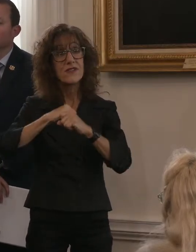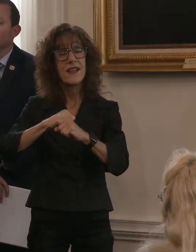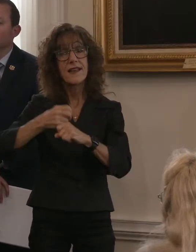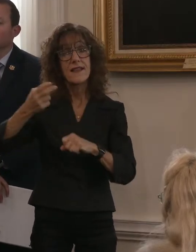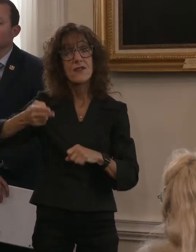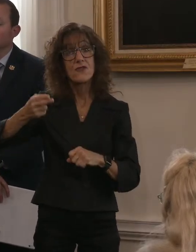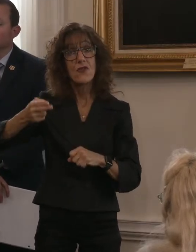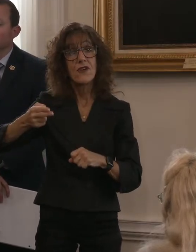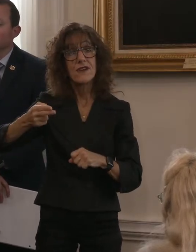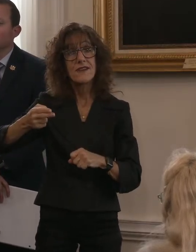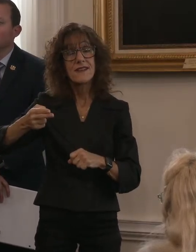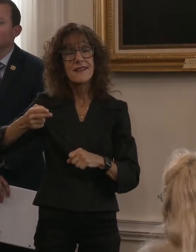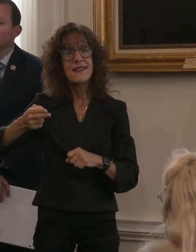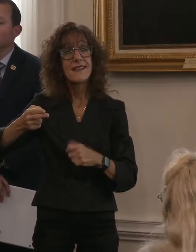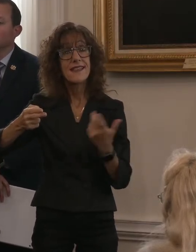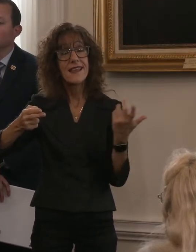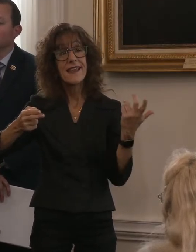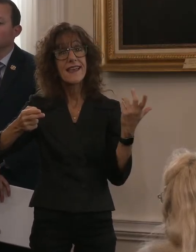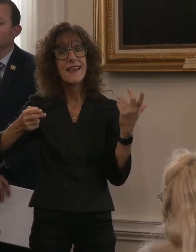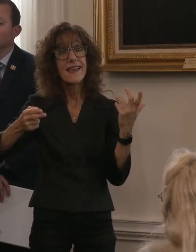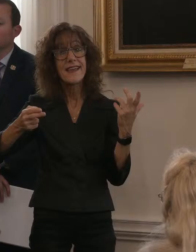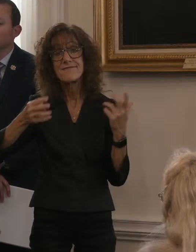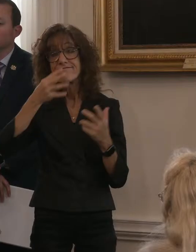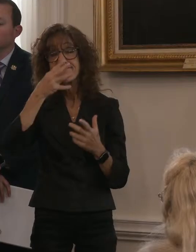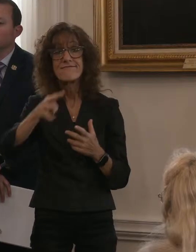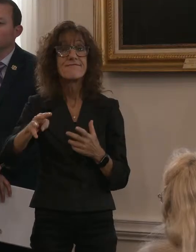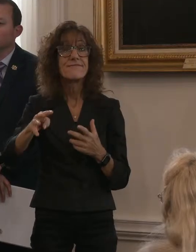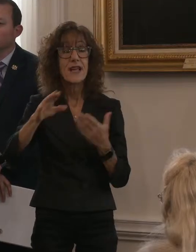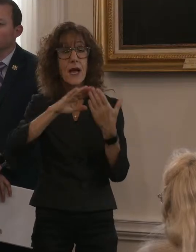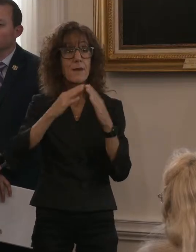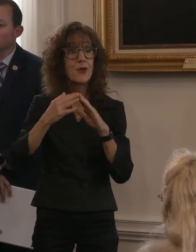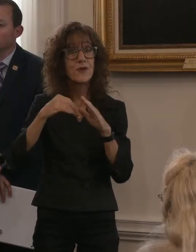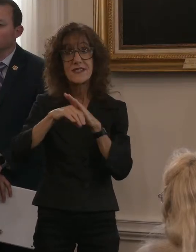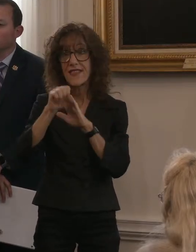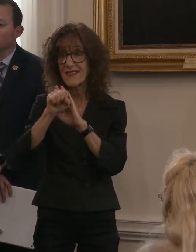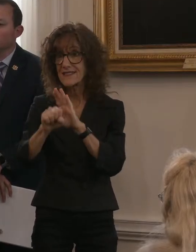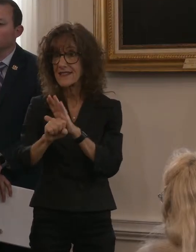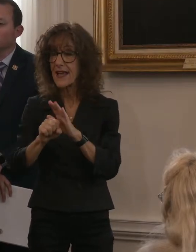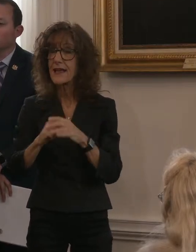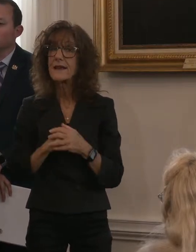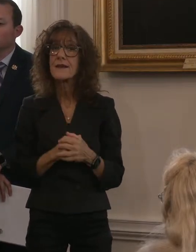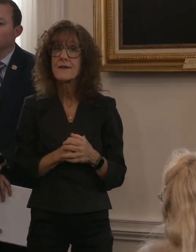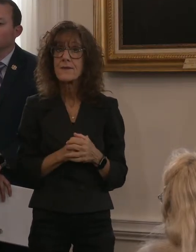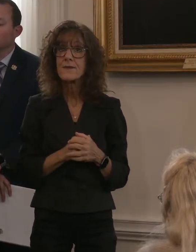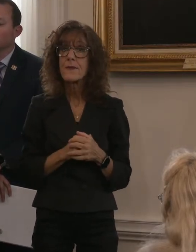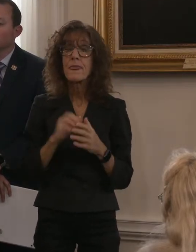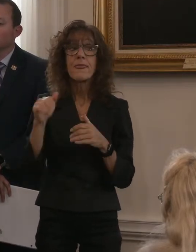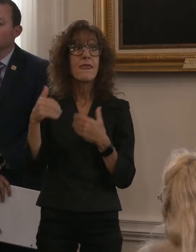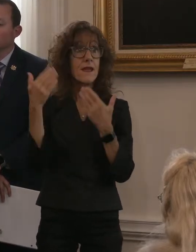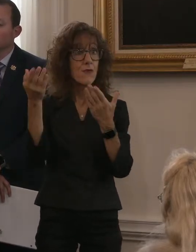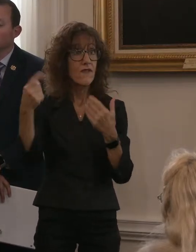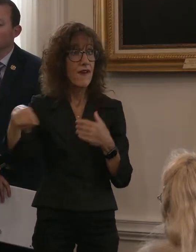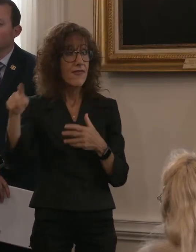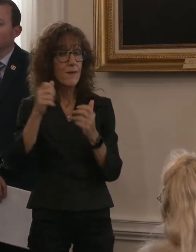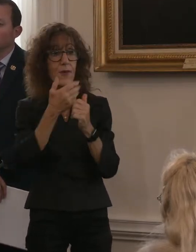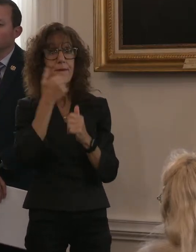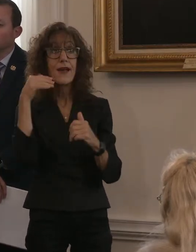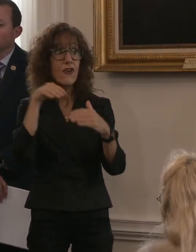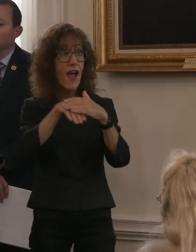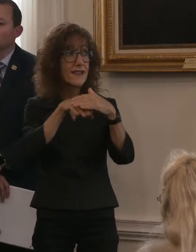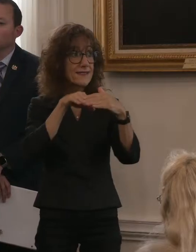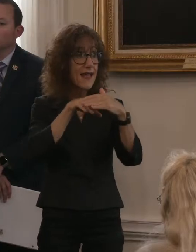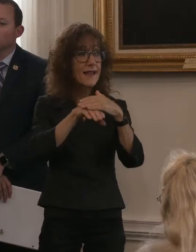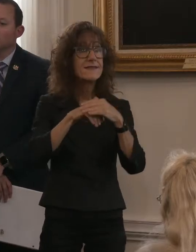historically disenfranchised communities in our state, to provide them with better